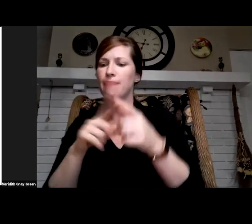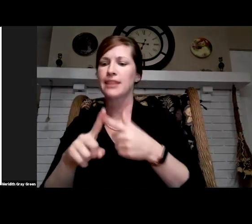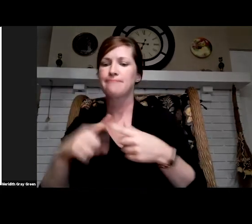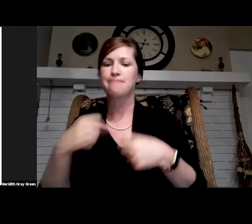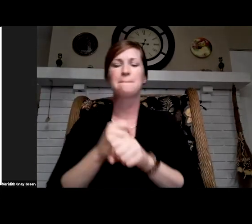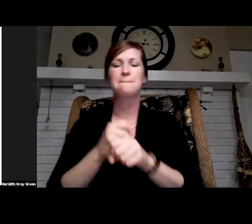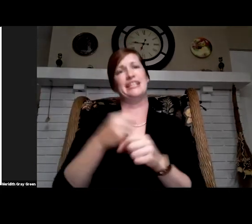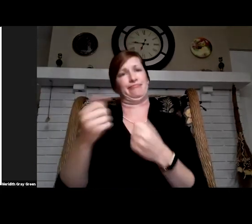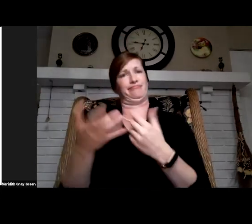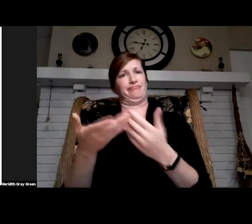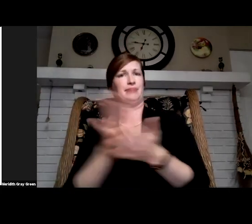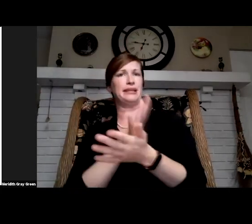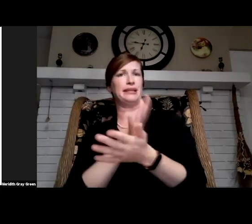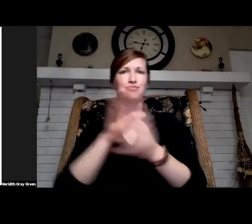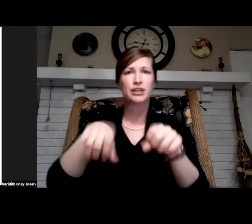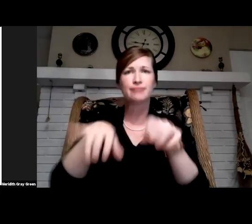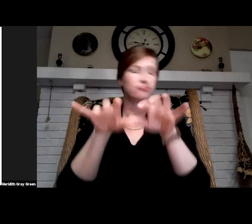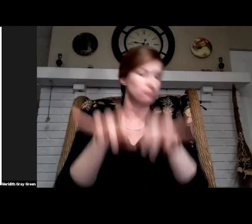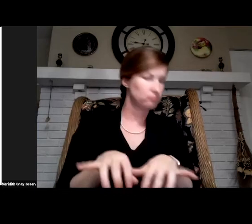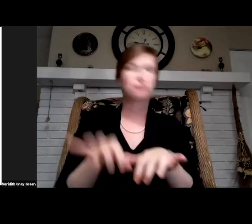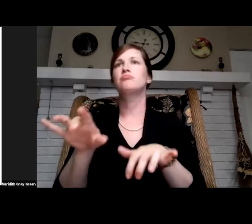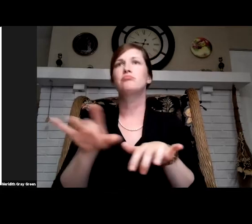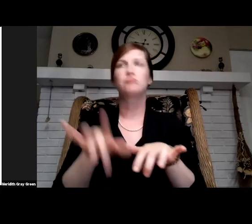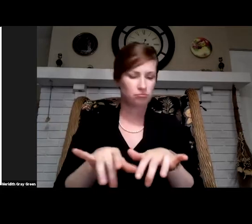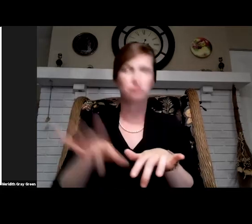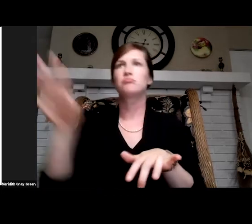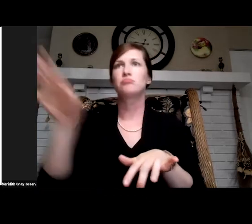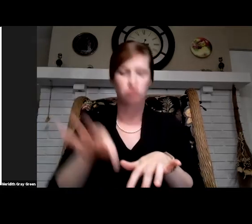that makes the sheet music easier to read.